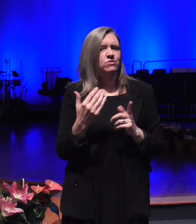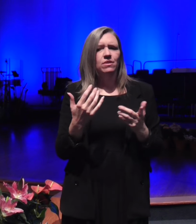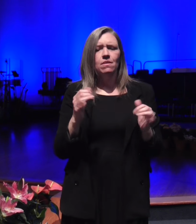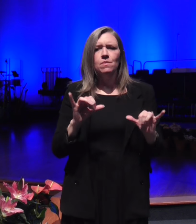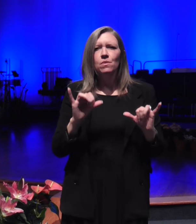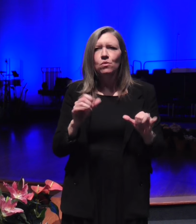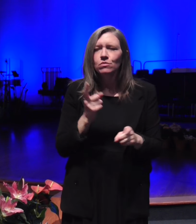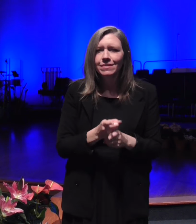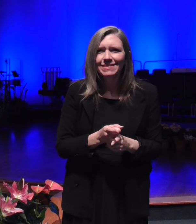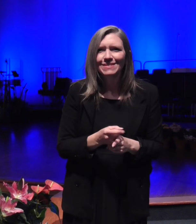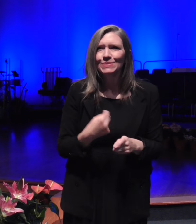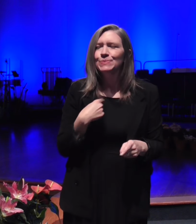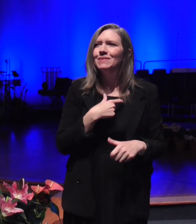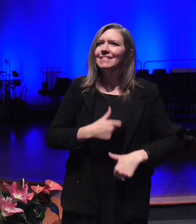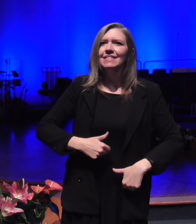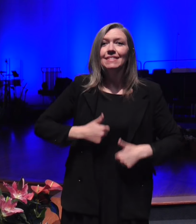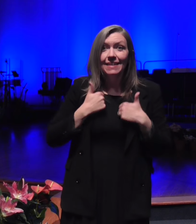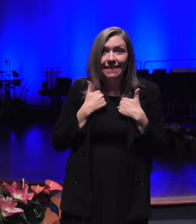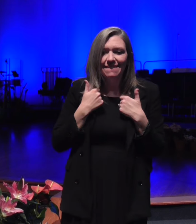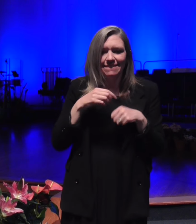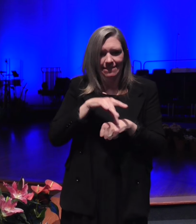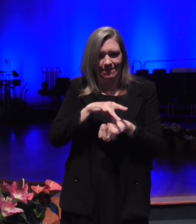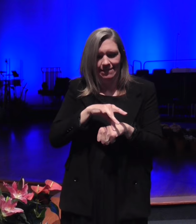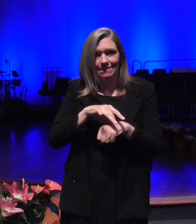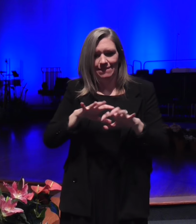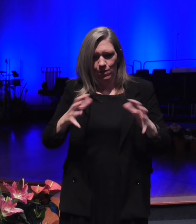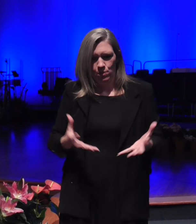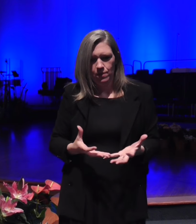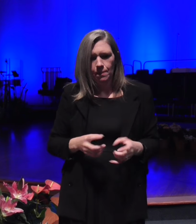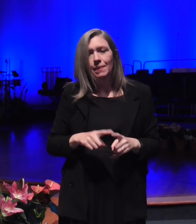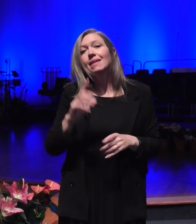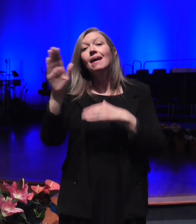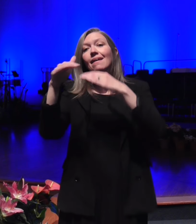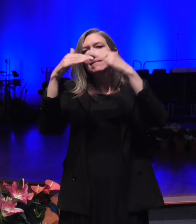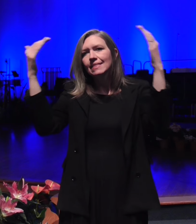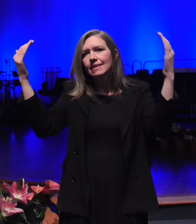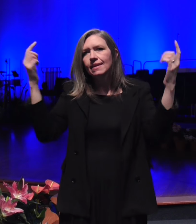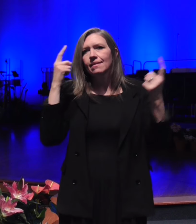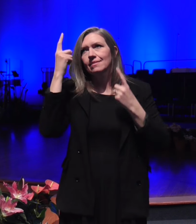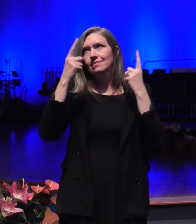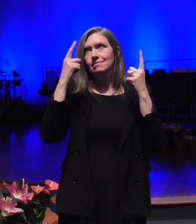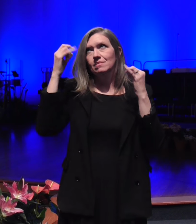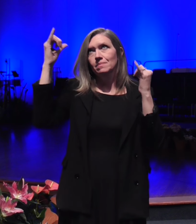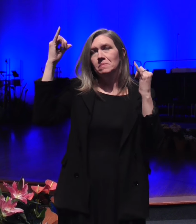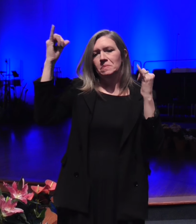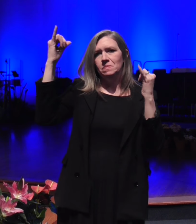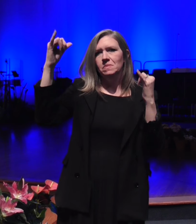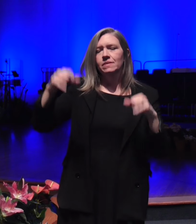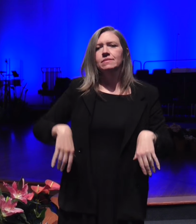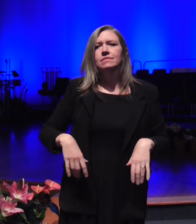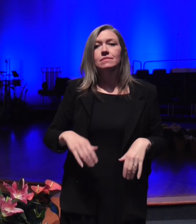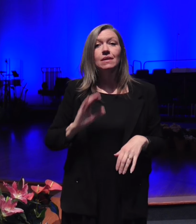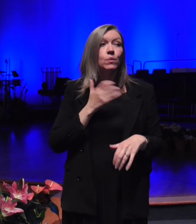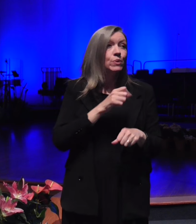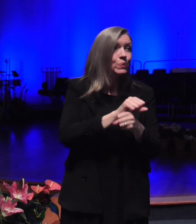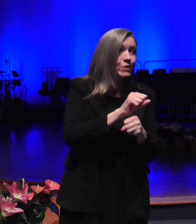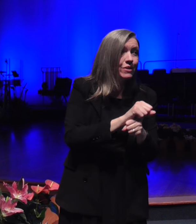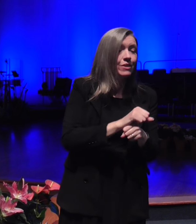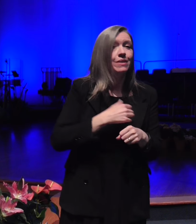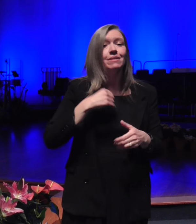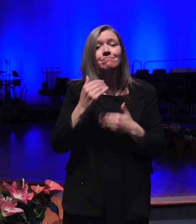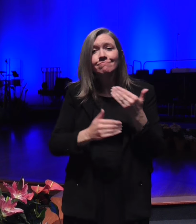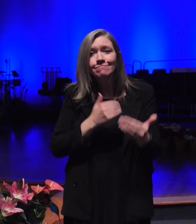live in this world, but we live in a heavenly consciousness as well. And through our own work, through our own striving and